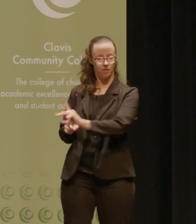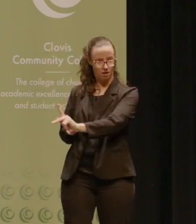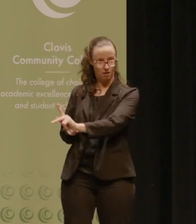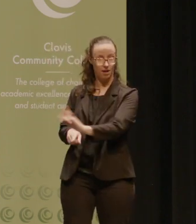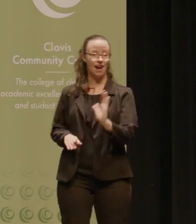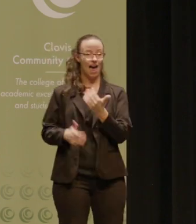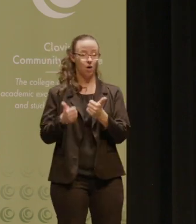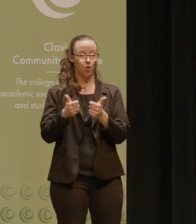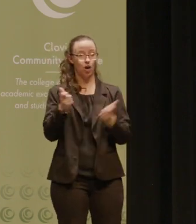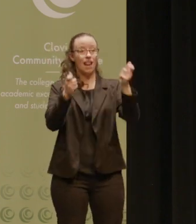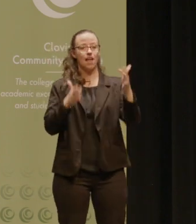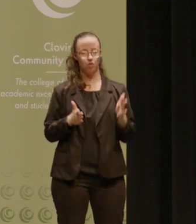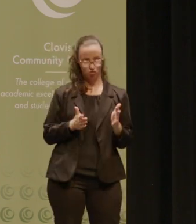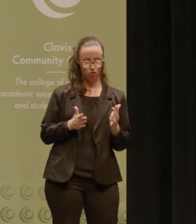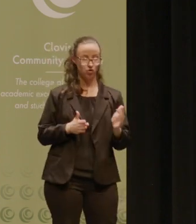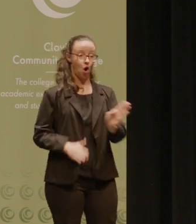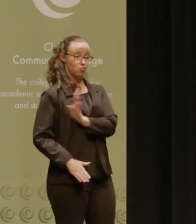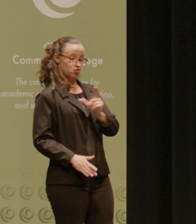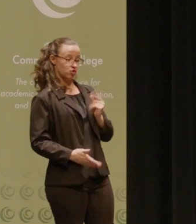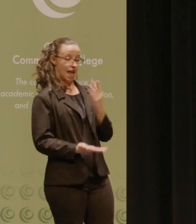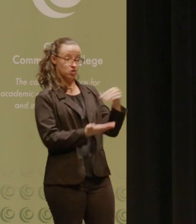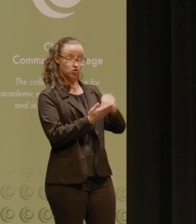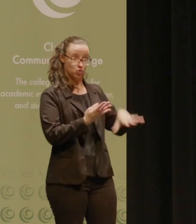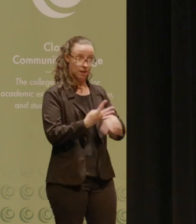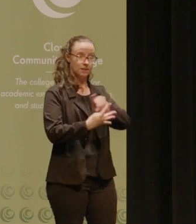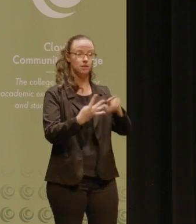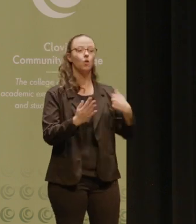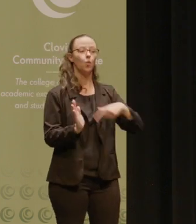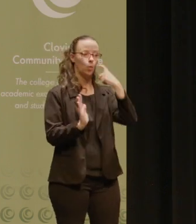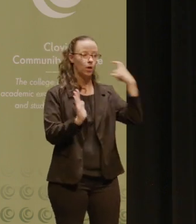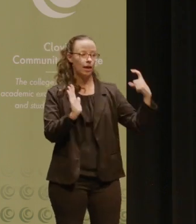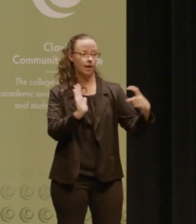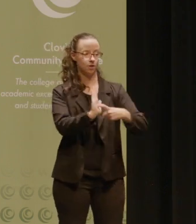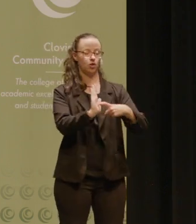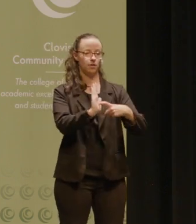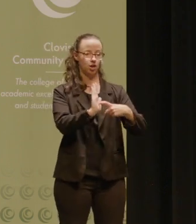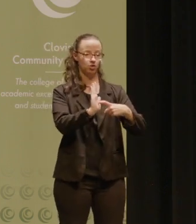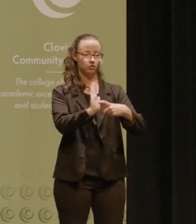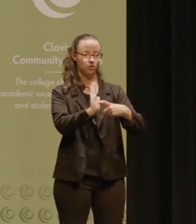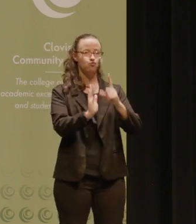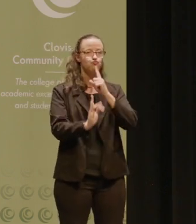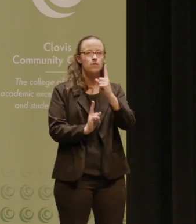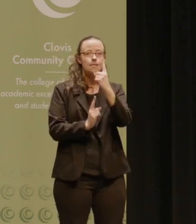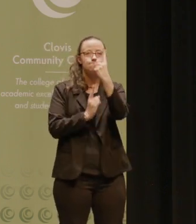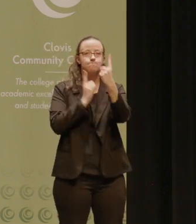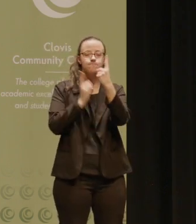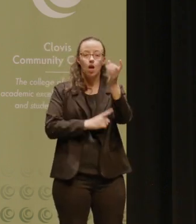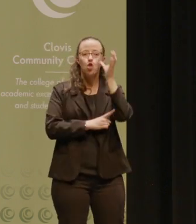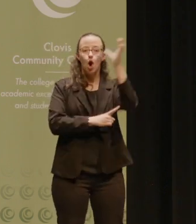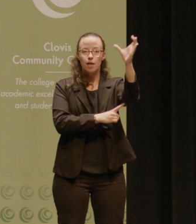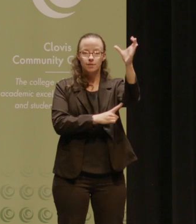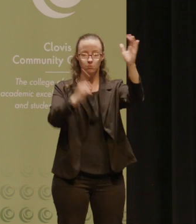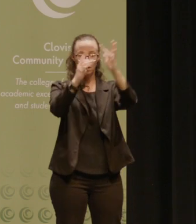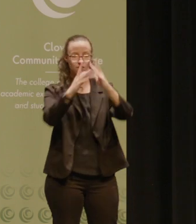our administrators, our board of trustees, and our students, we acknowledge and really think about the concept of